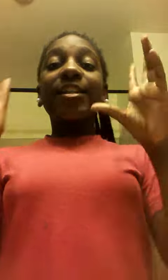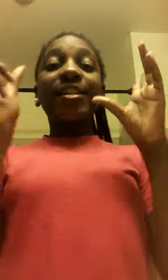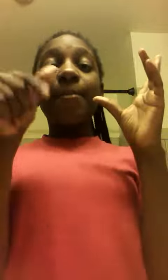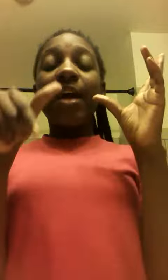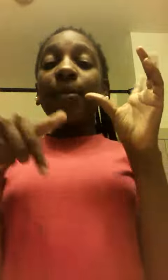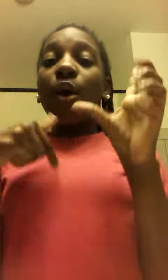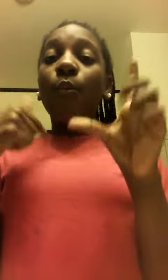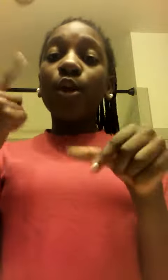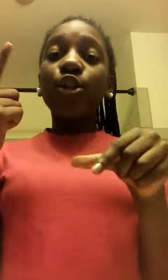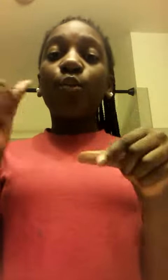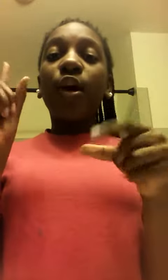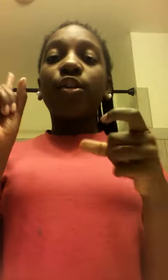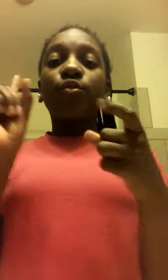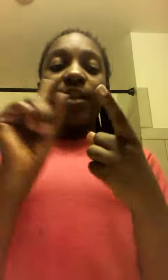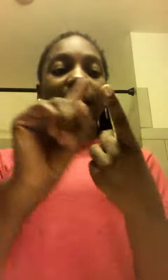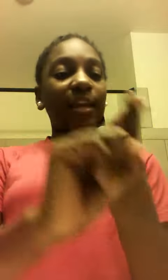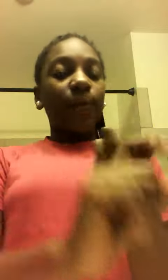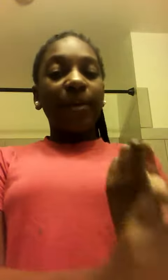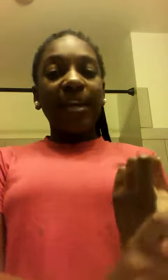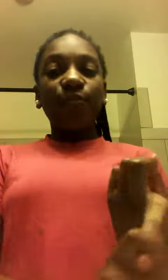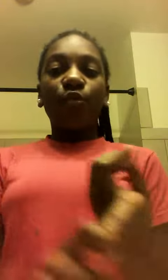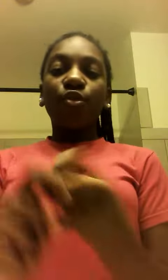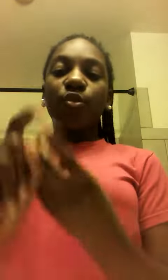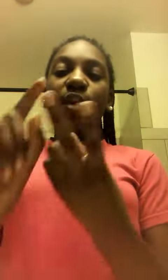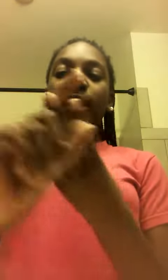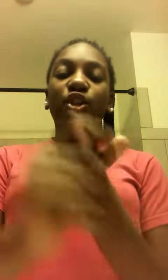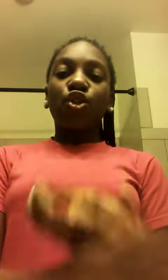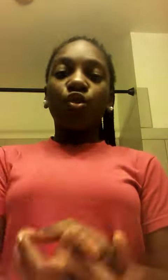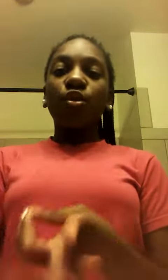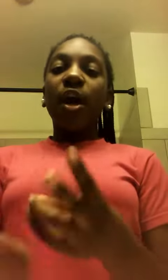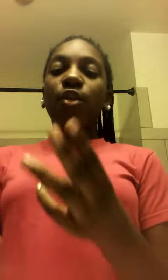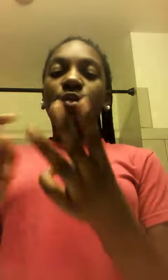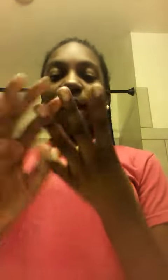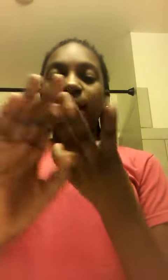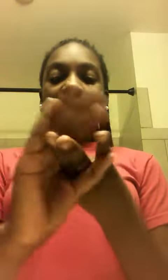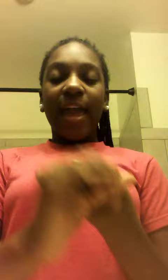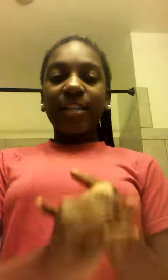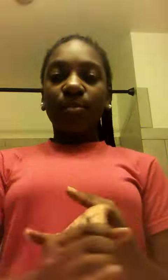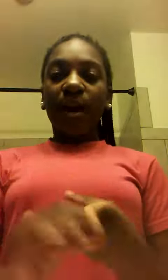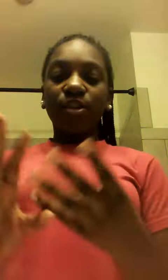Just comment down below what you want. You cannot get a PS4. You cannot get shoes. You cannot get an Xbox.